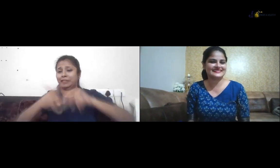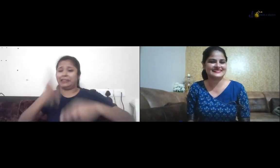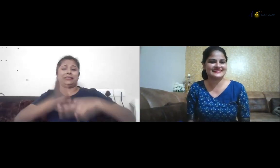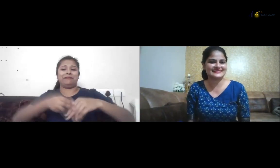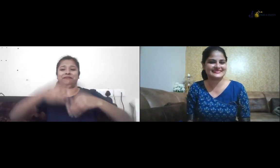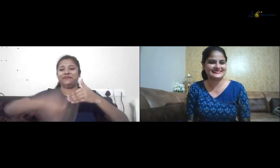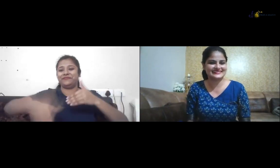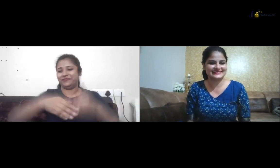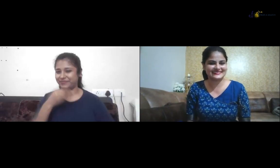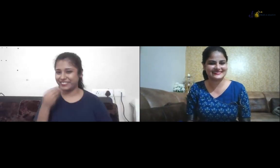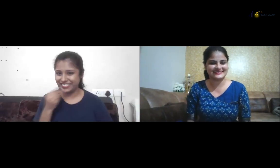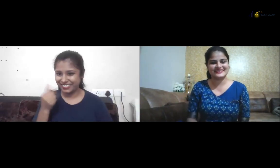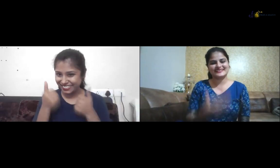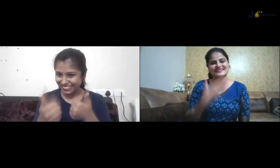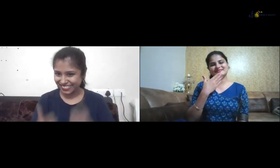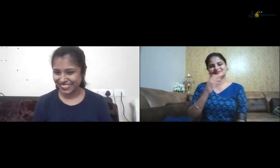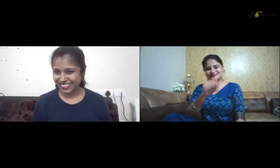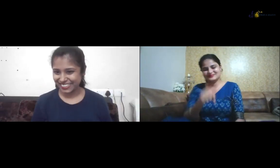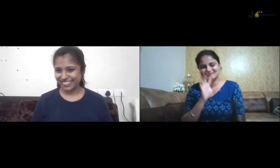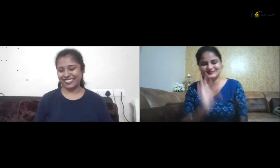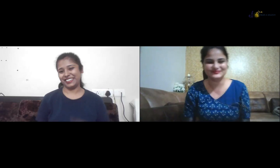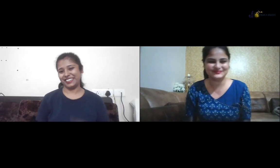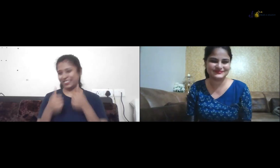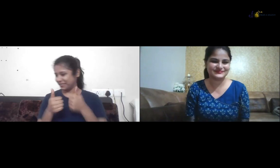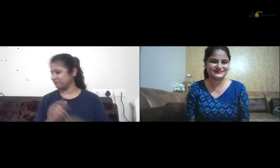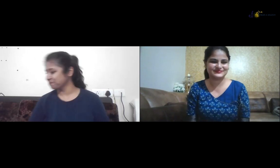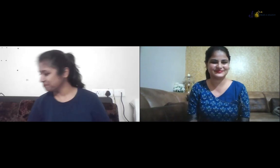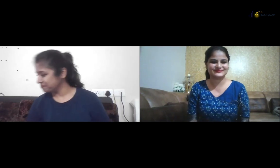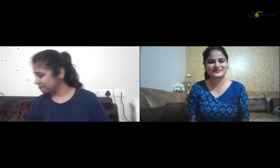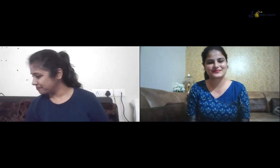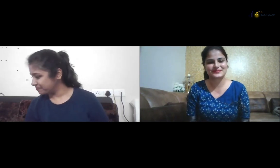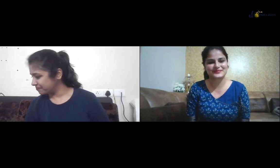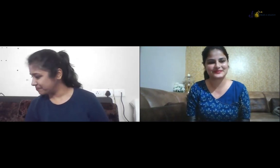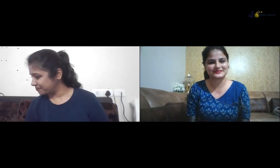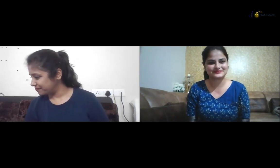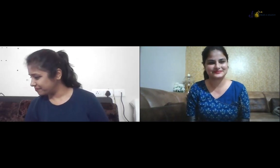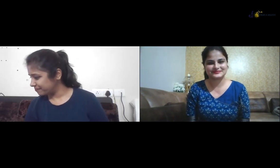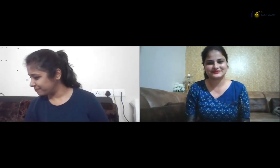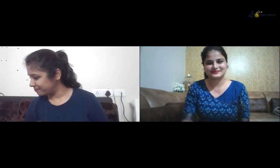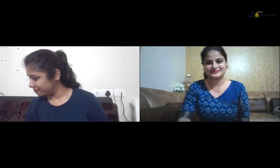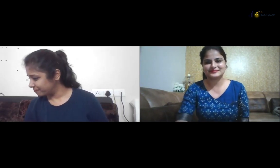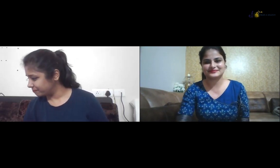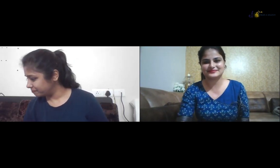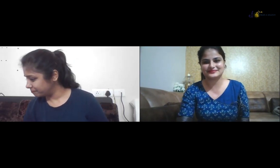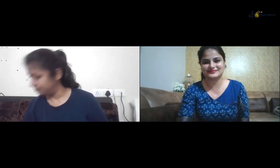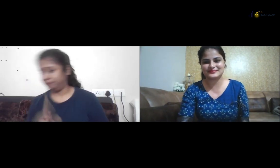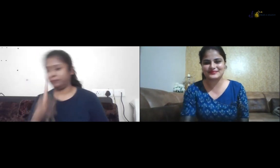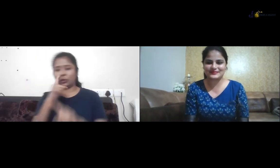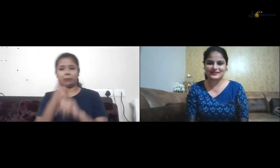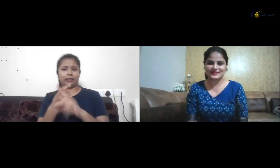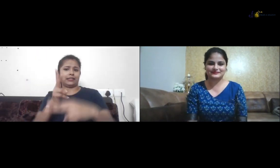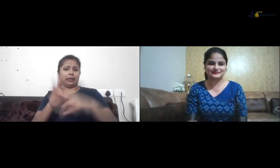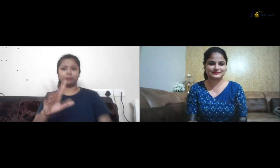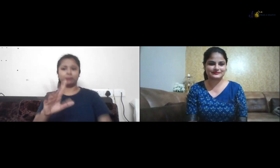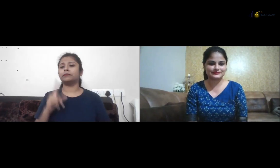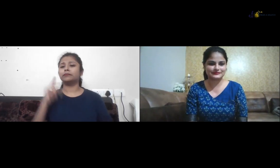us, we have stress in our mind, give us relax in our mind, and that you were sharing lots of videos.